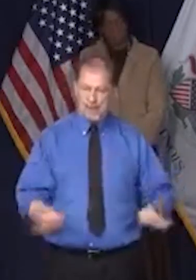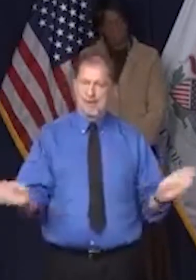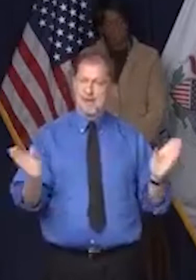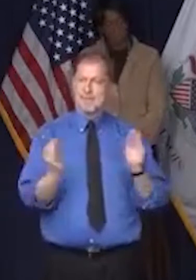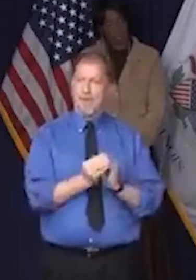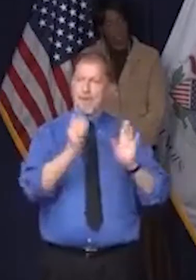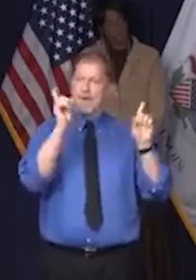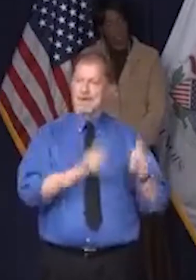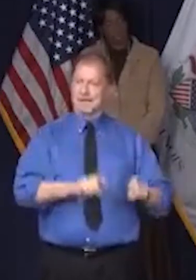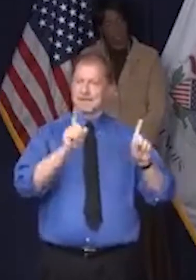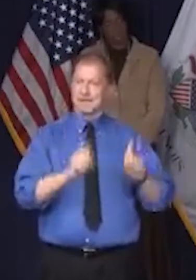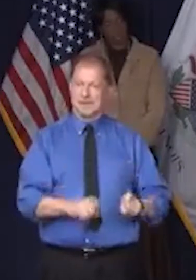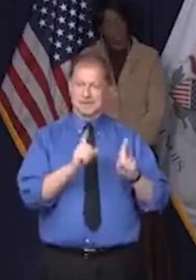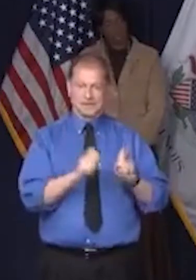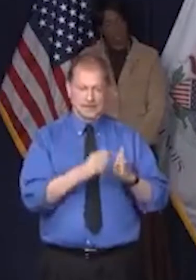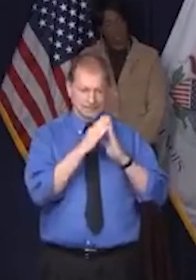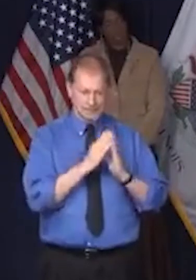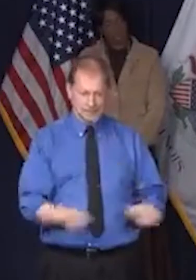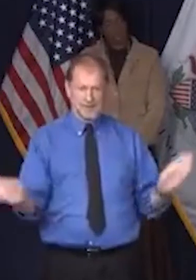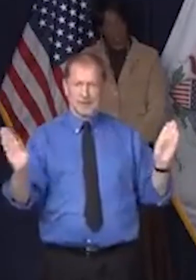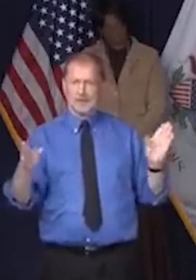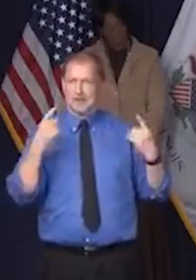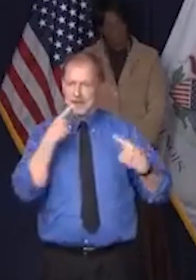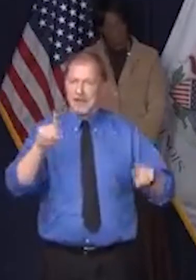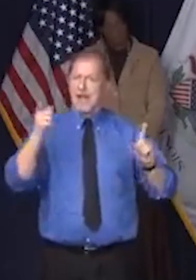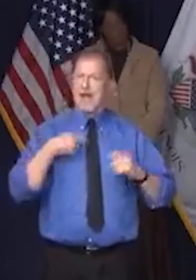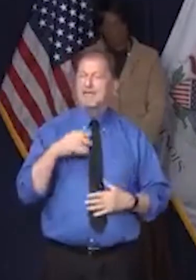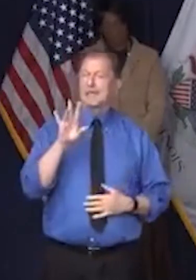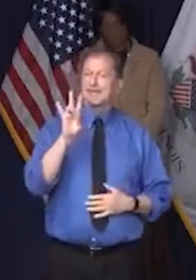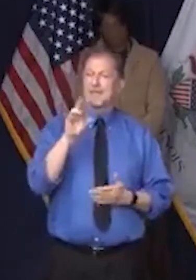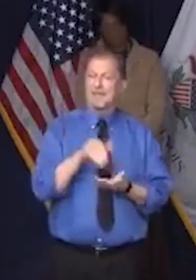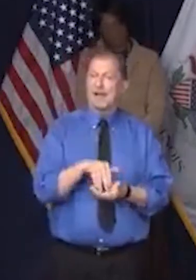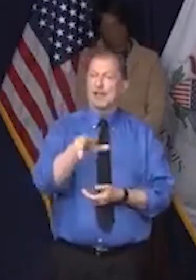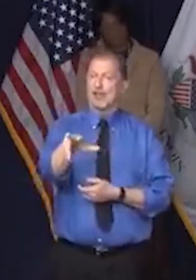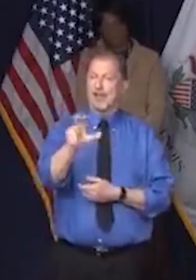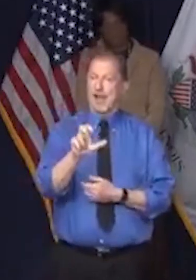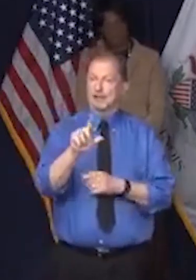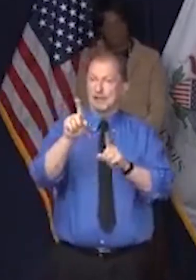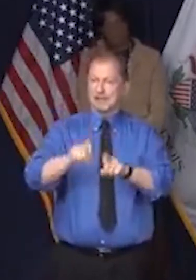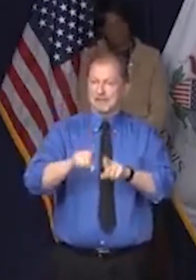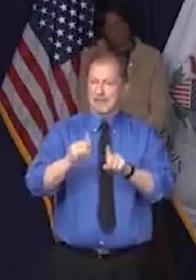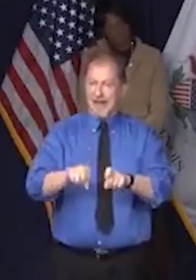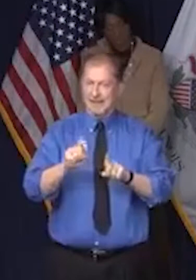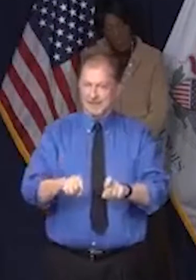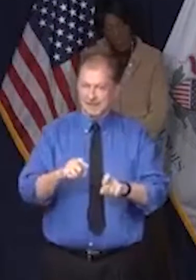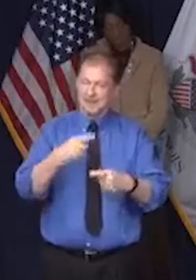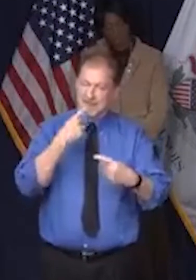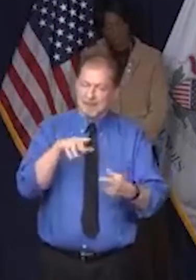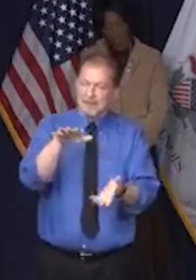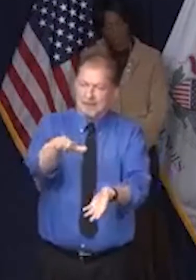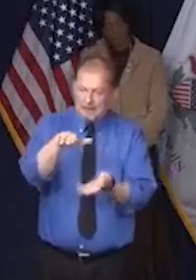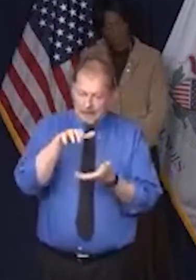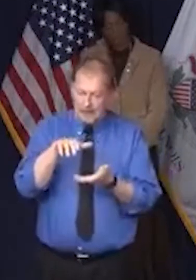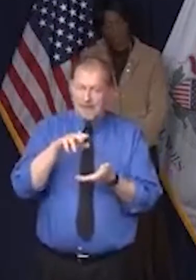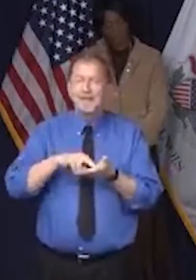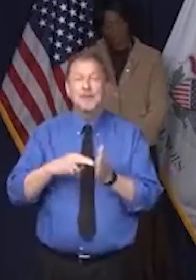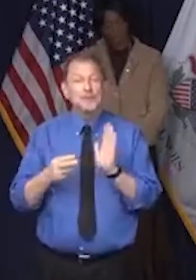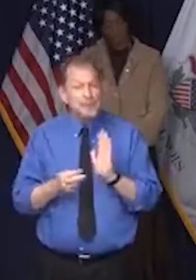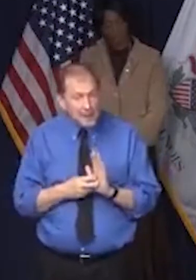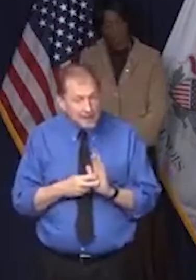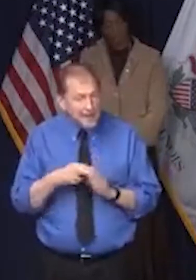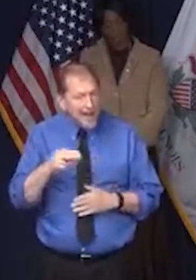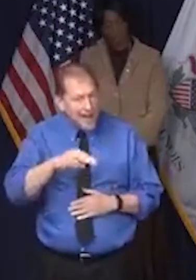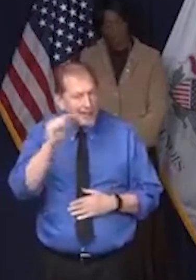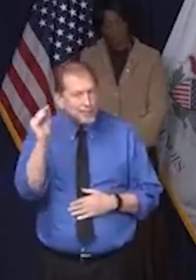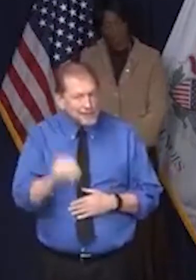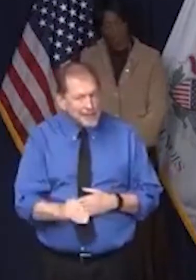highest day for testing. We had, I think, 7,300 tests that came back today. And that leads to, of course, a